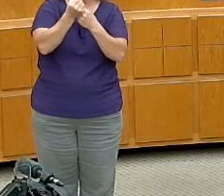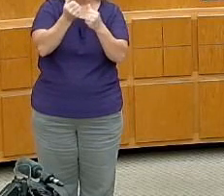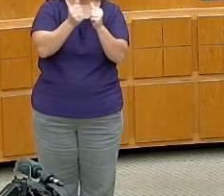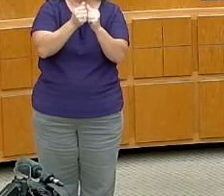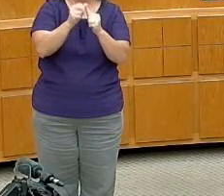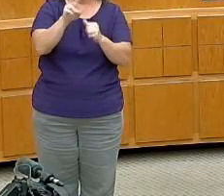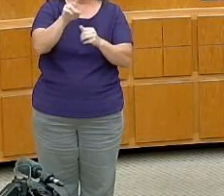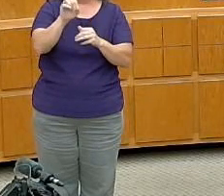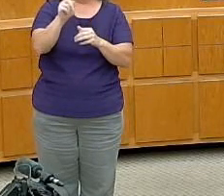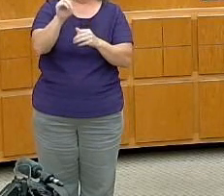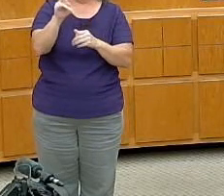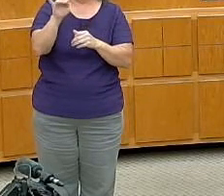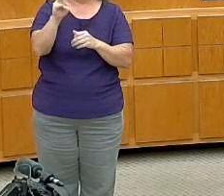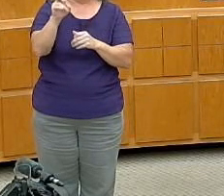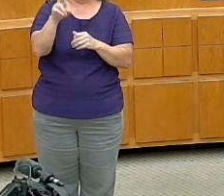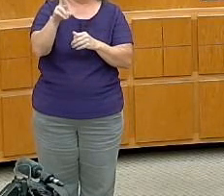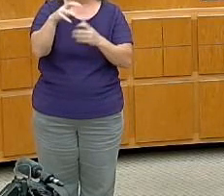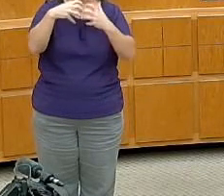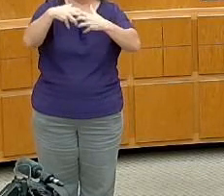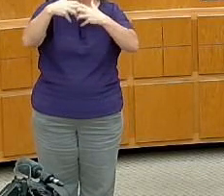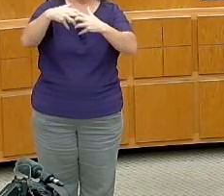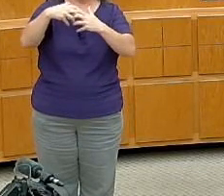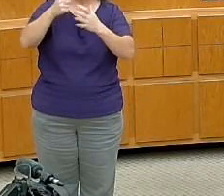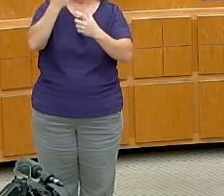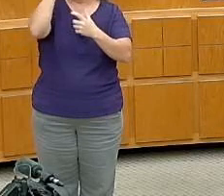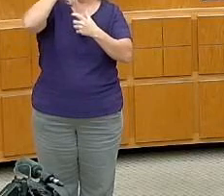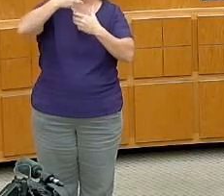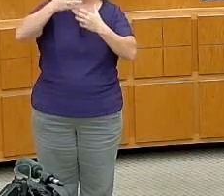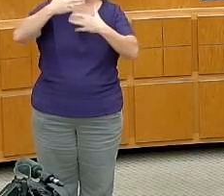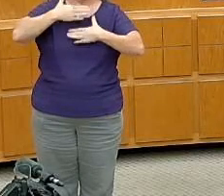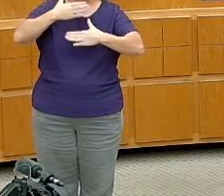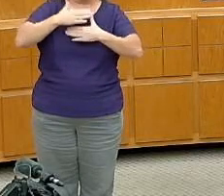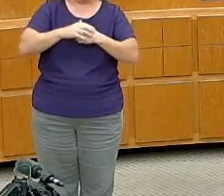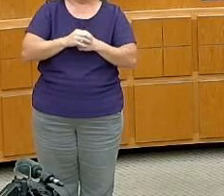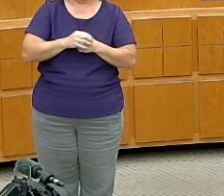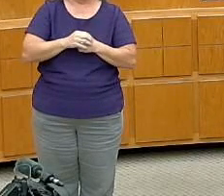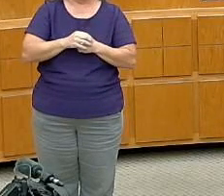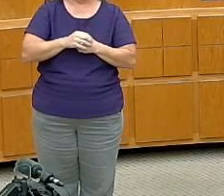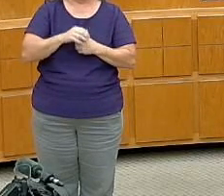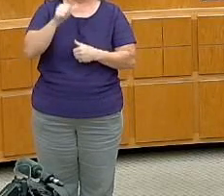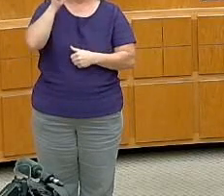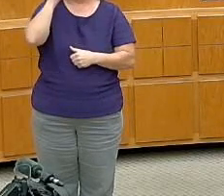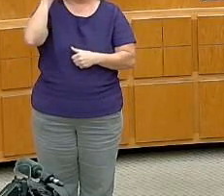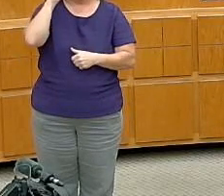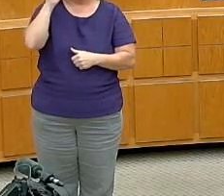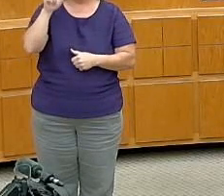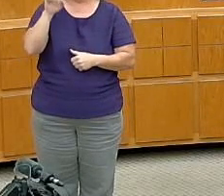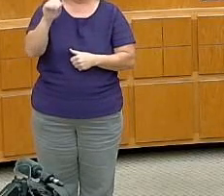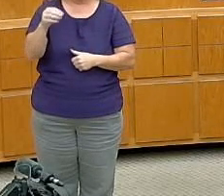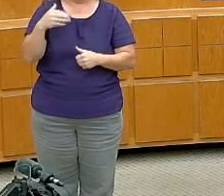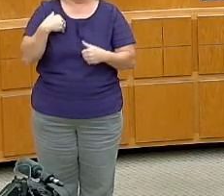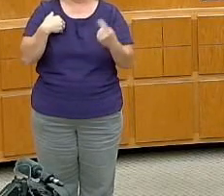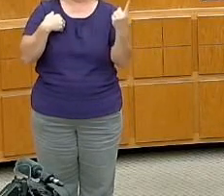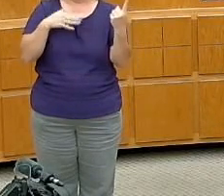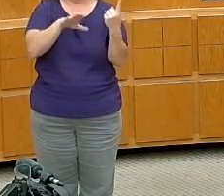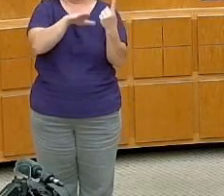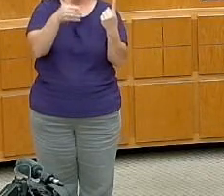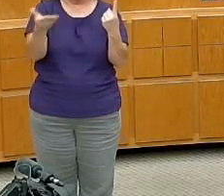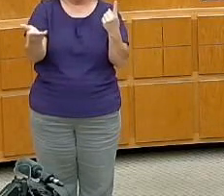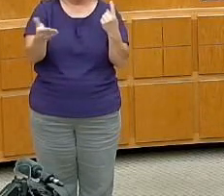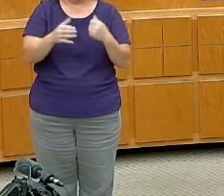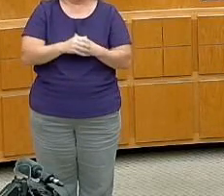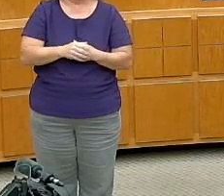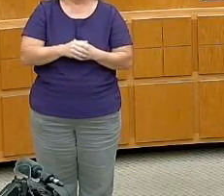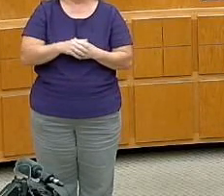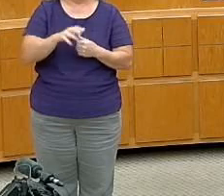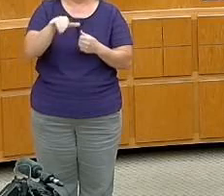And out of the ventilator patients, unfortunately, we had 1 death yesterday. The patient belonged to